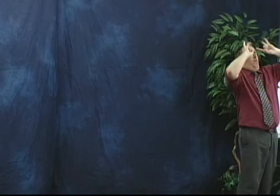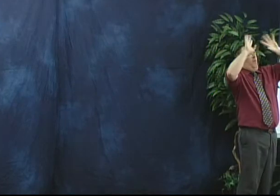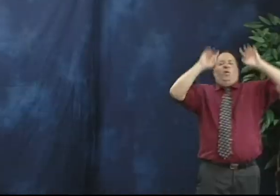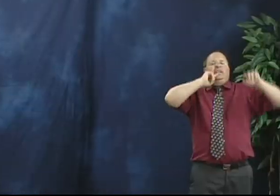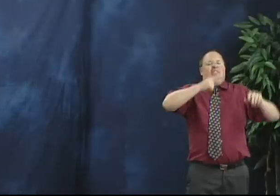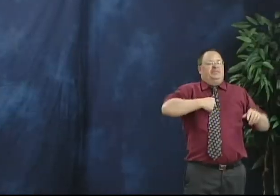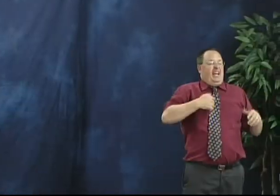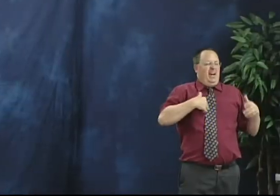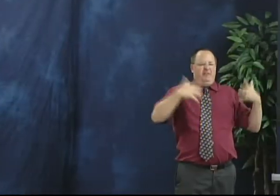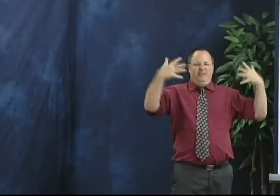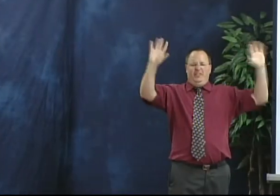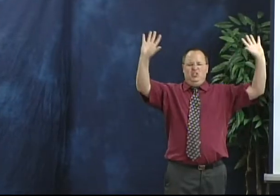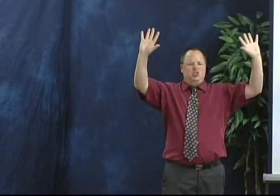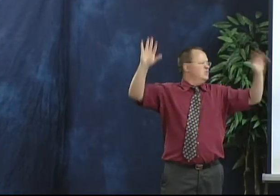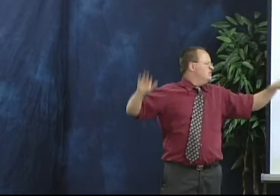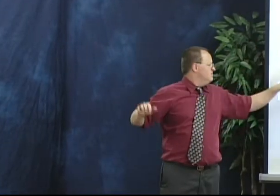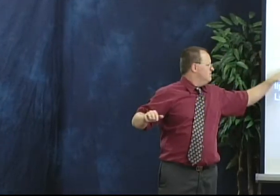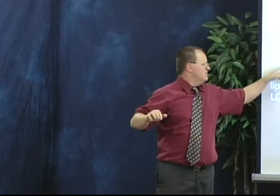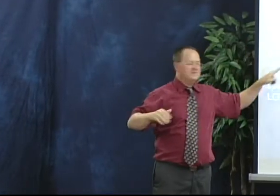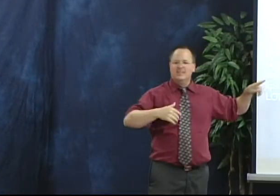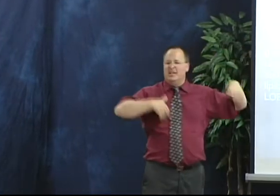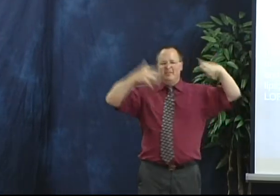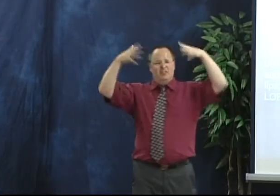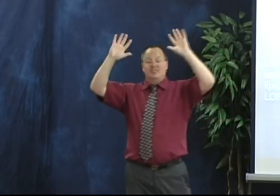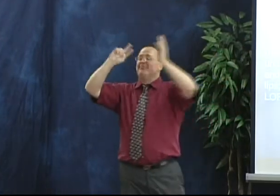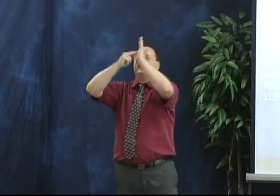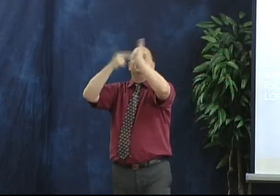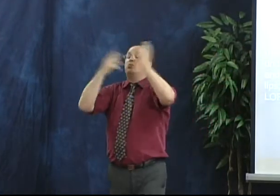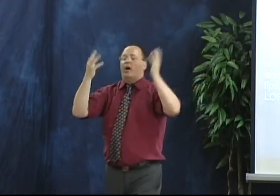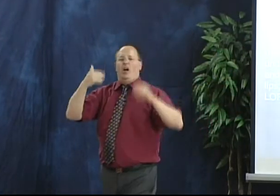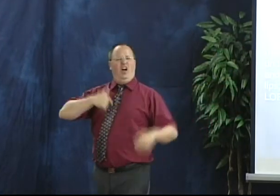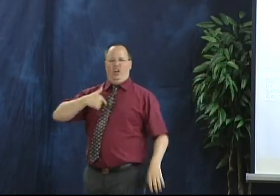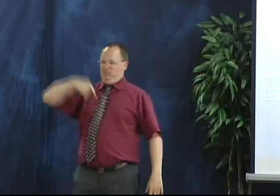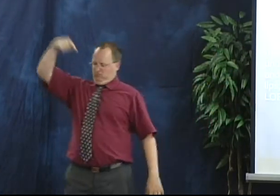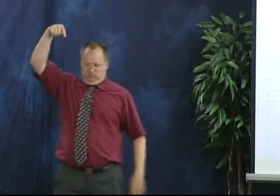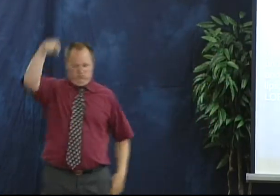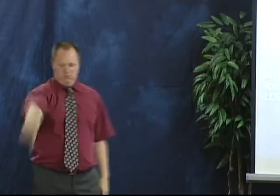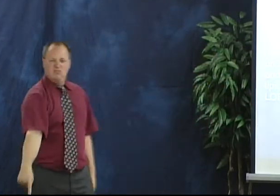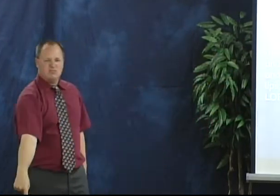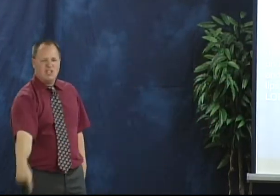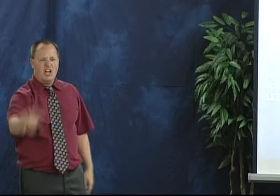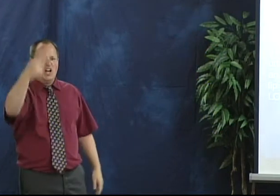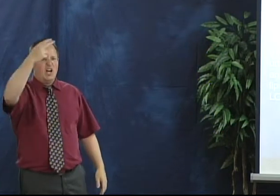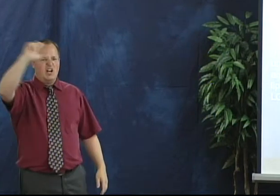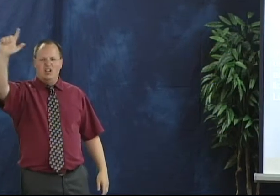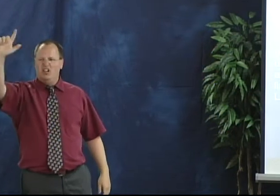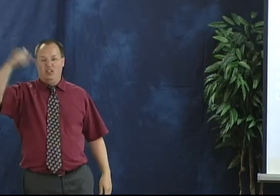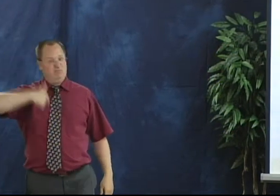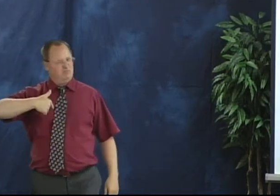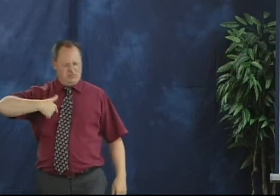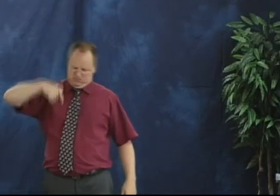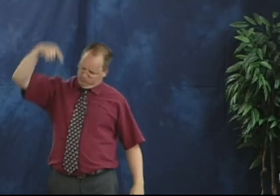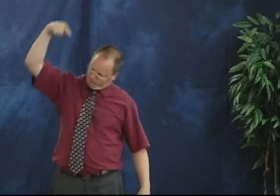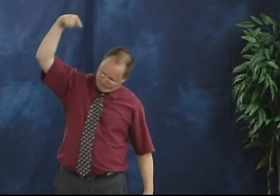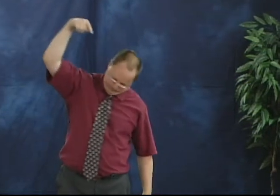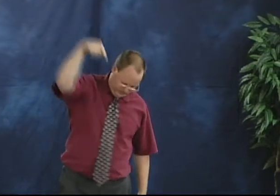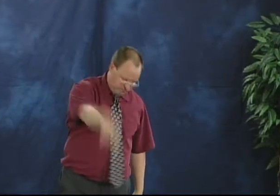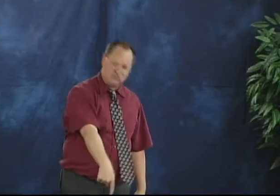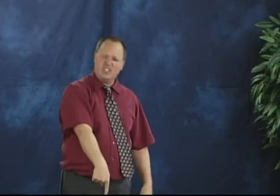If we were like Isaiah and could see the holiness of God, then we would respond in the same way. We